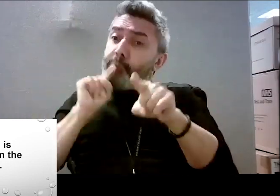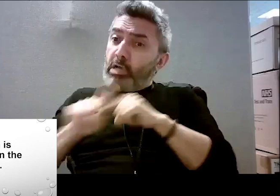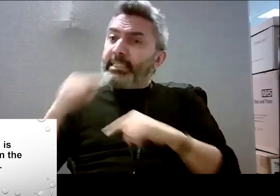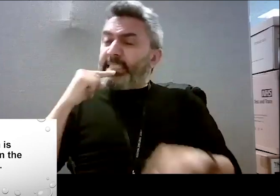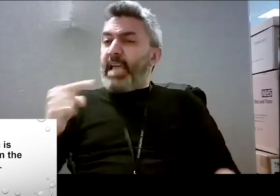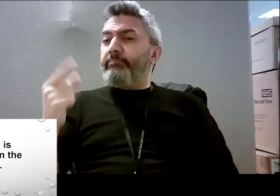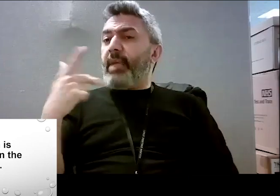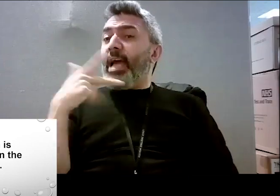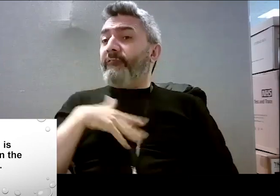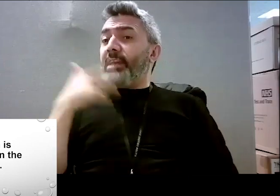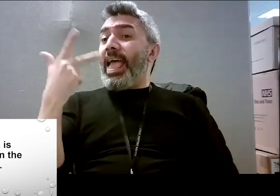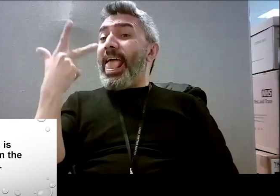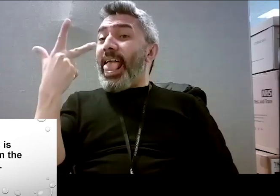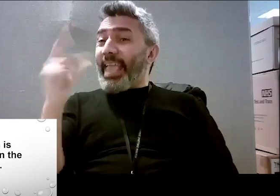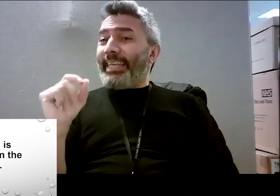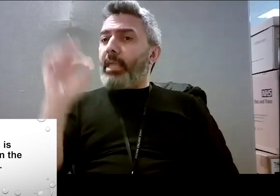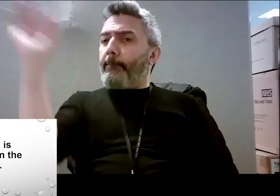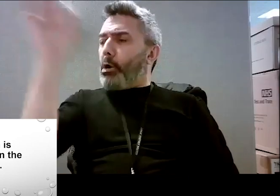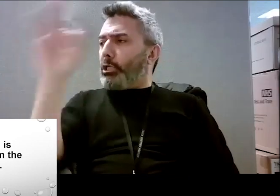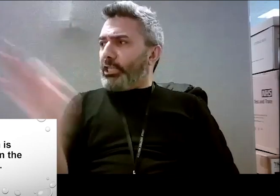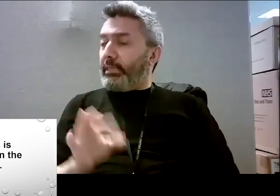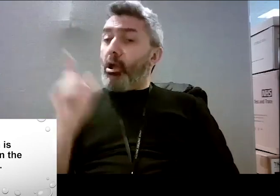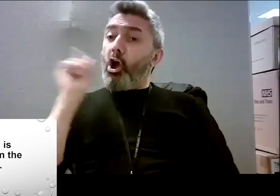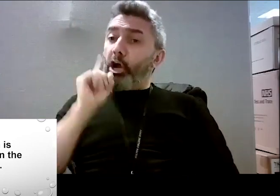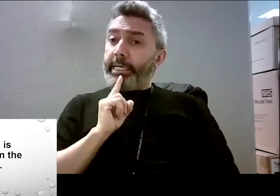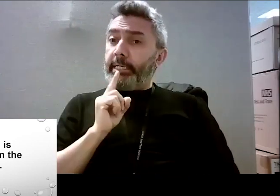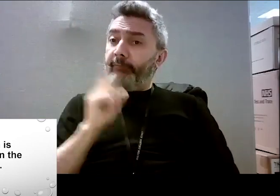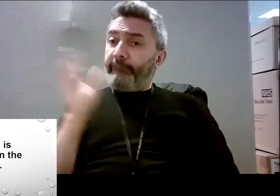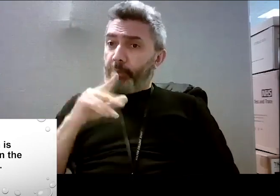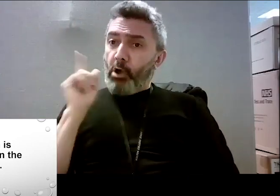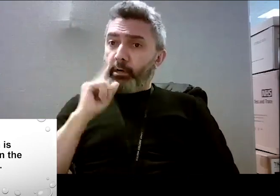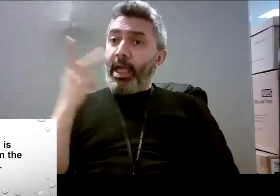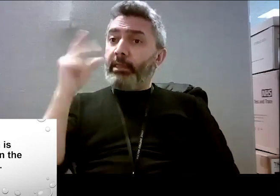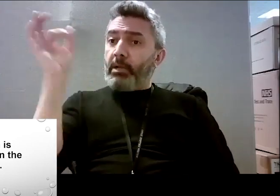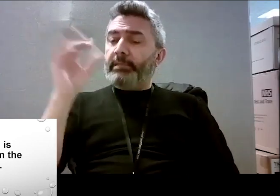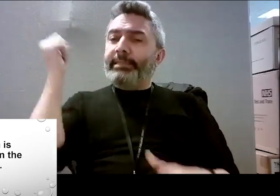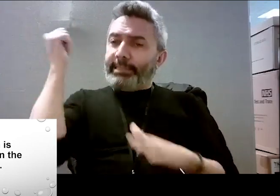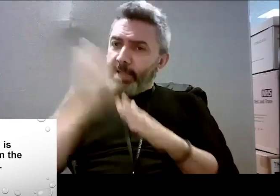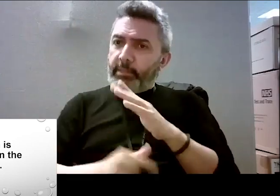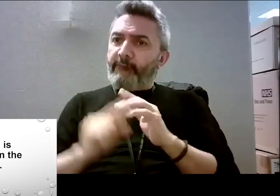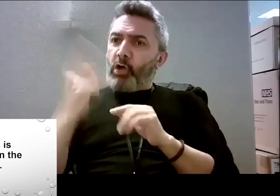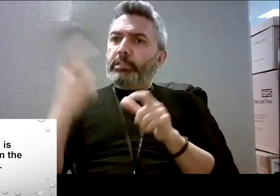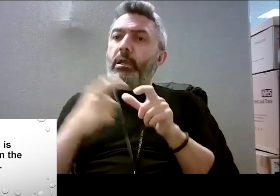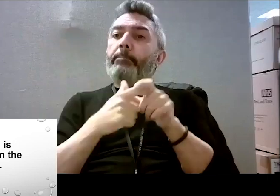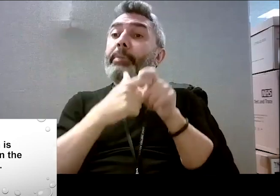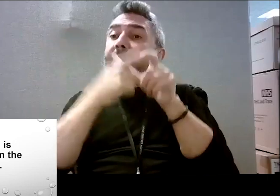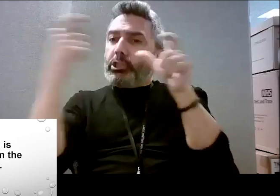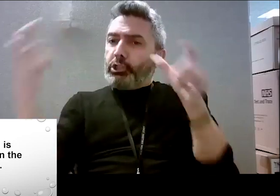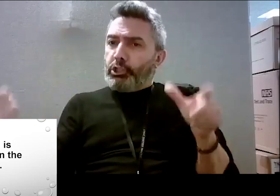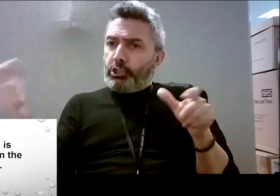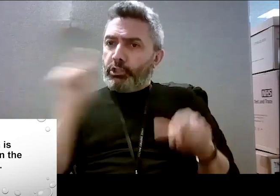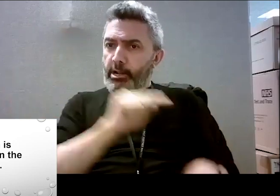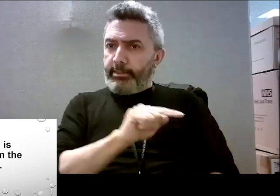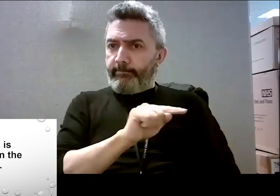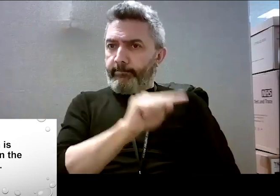Okay, so I think usually 80% of people will draw the bridge